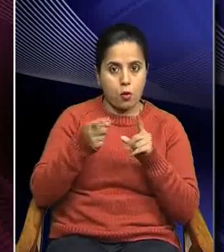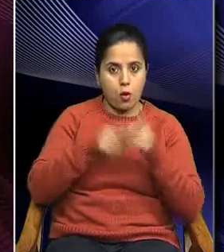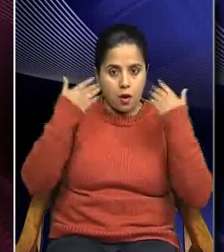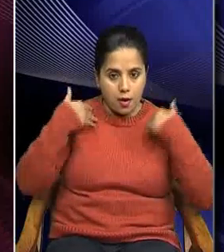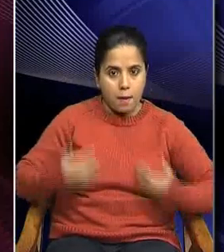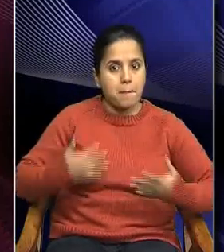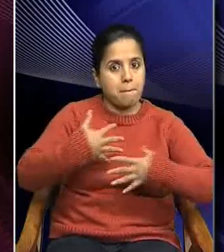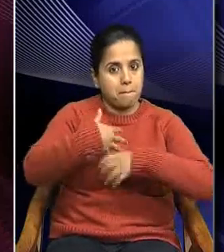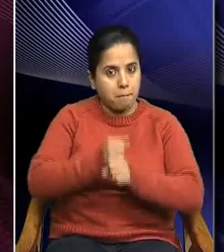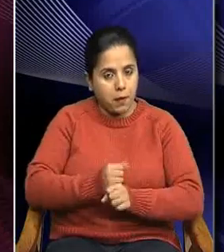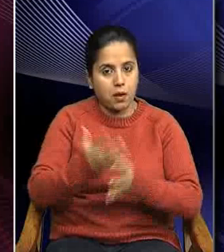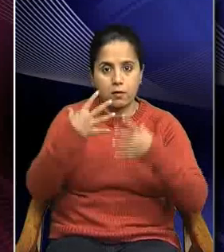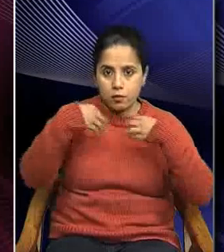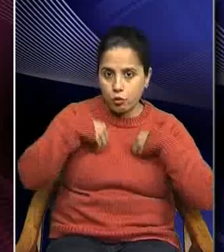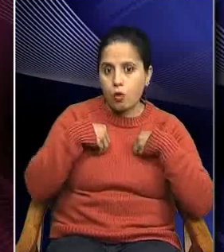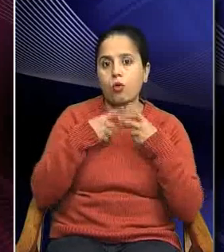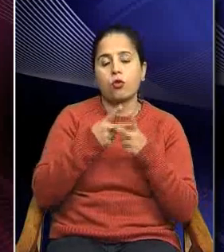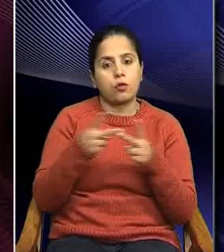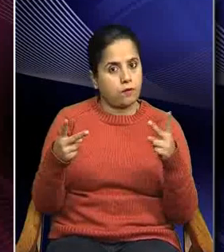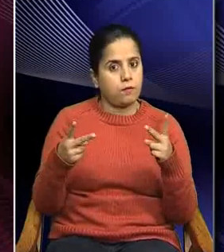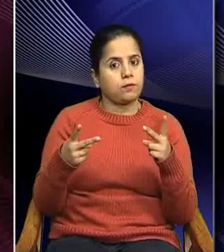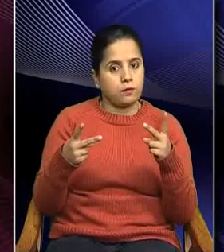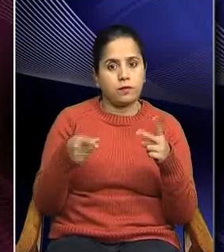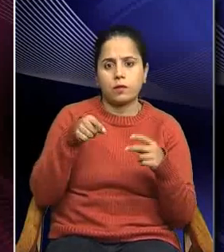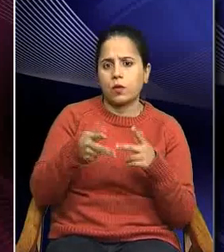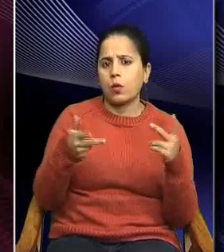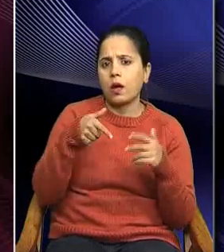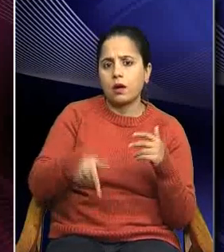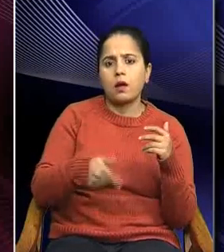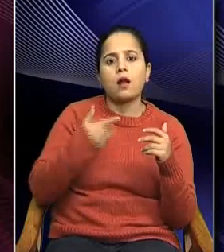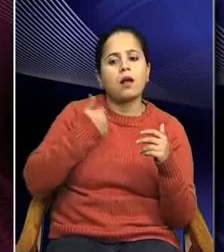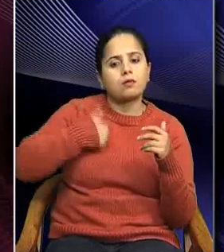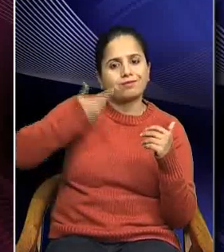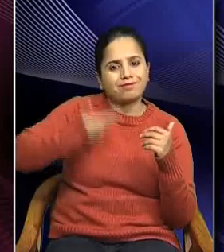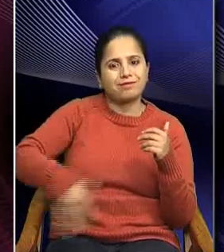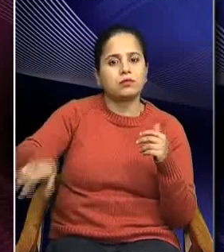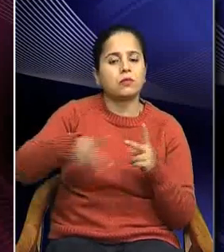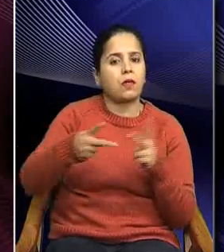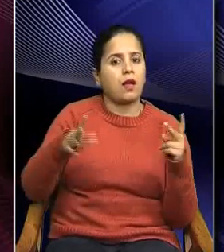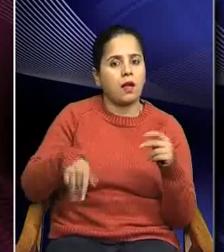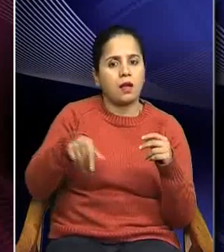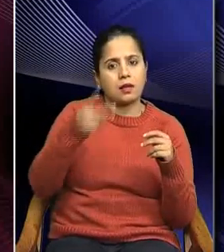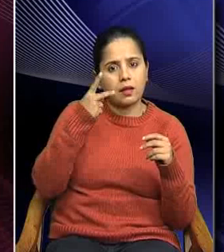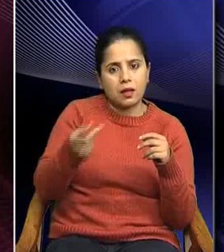made, get absorbed, and then what is excreted as fecal matter is